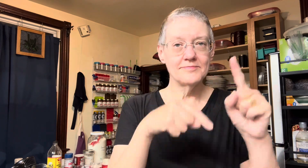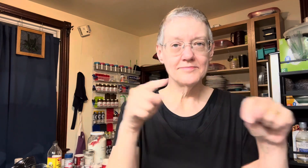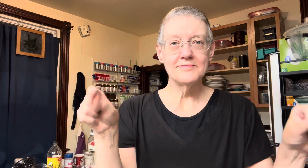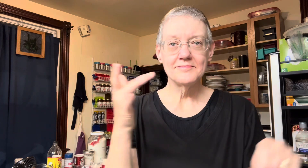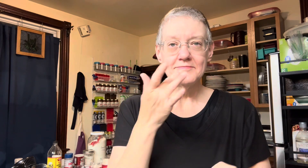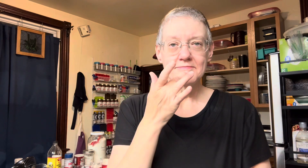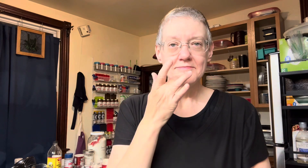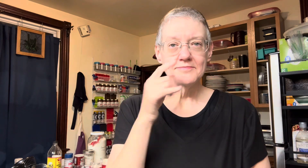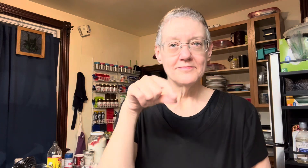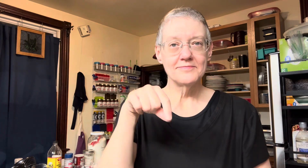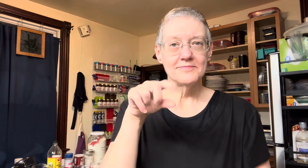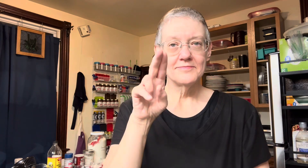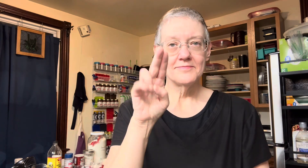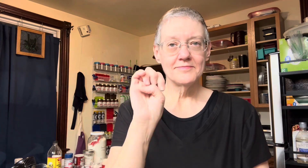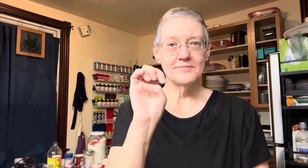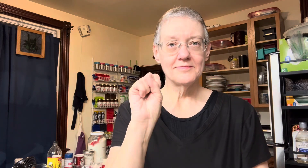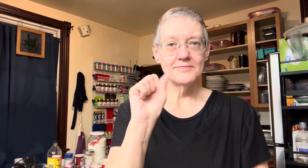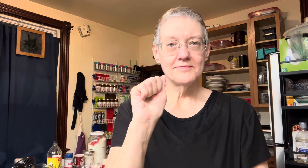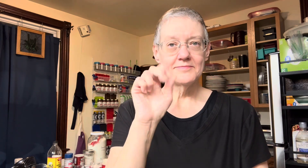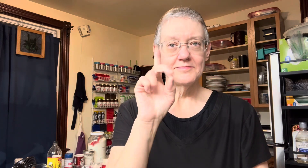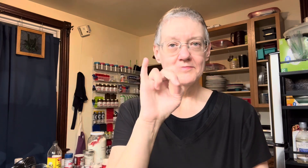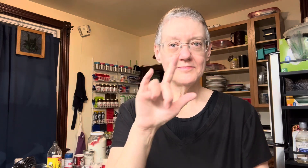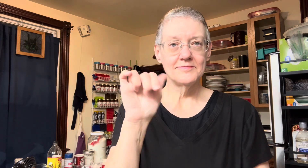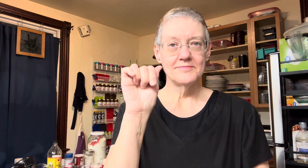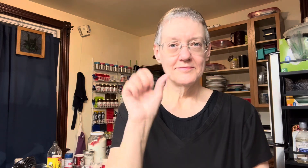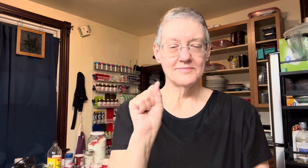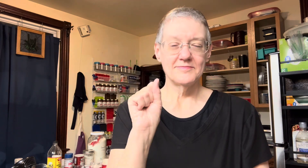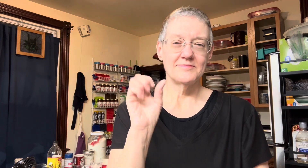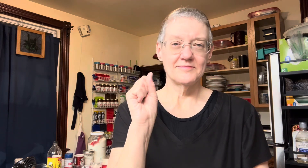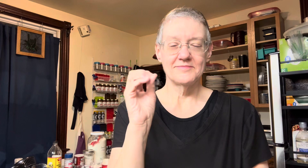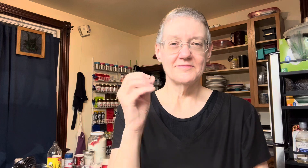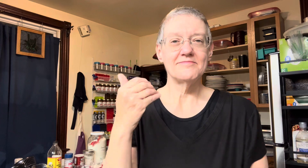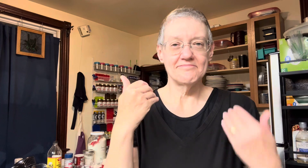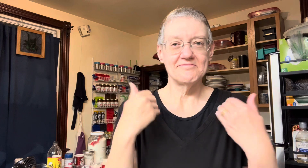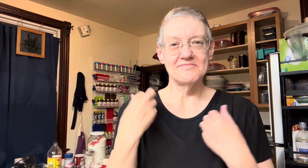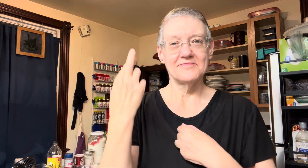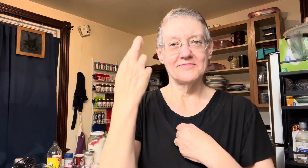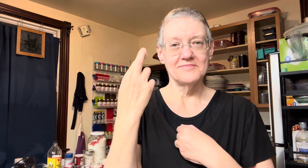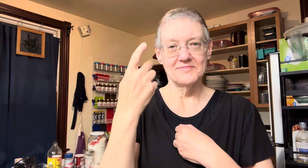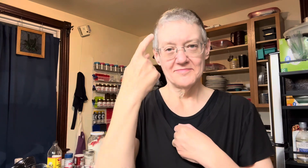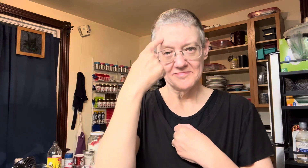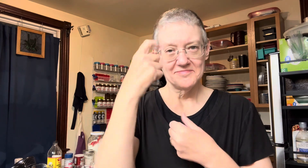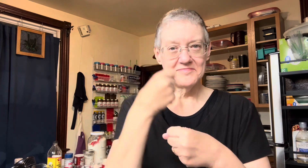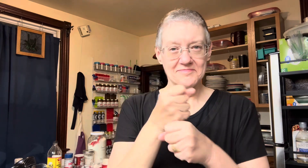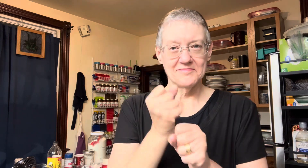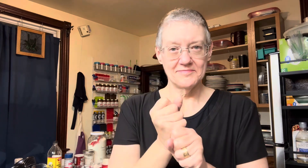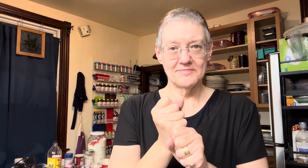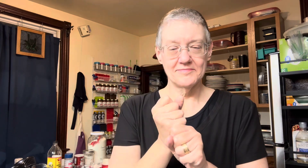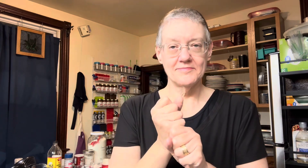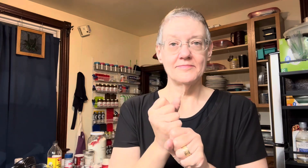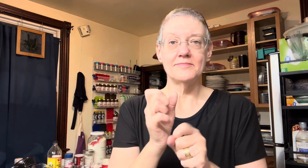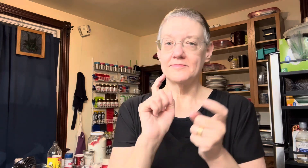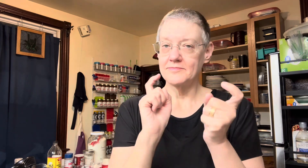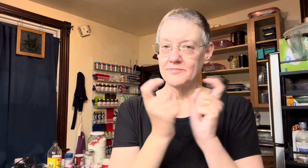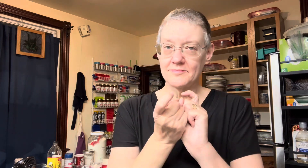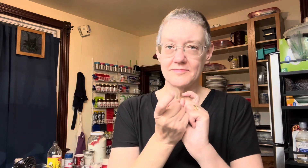flour tortilla enchiladas, because it's best used before you cook it. And I'm also going to use them to make crab